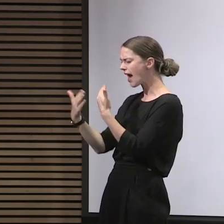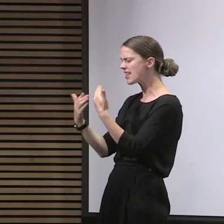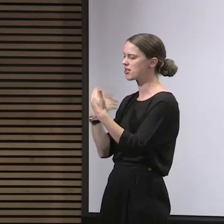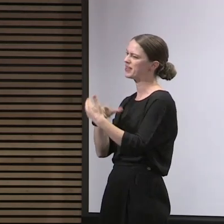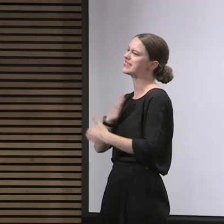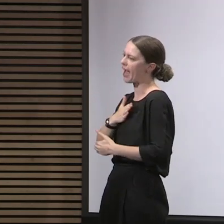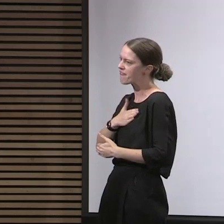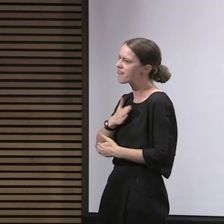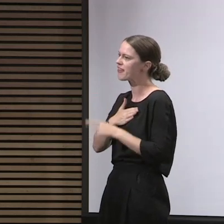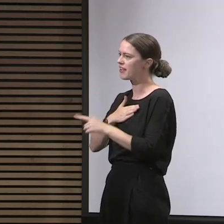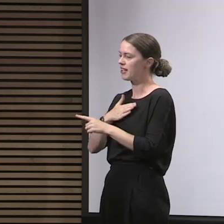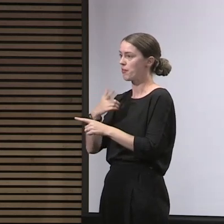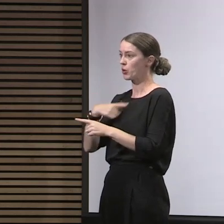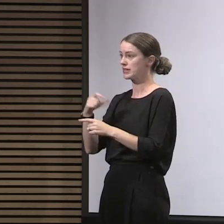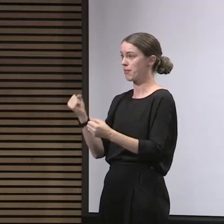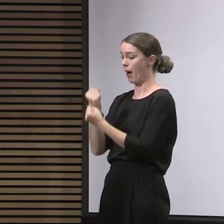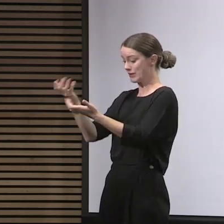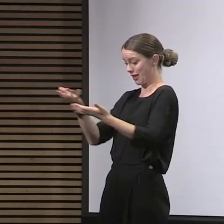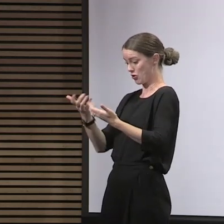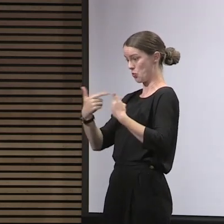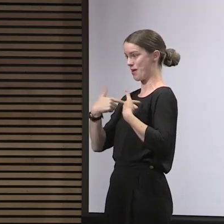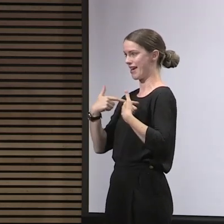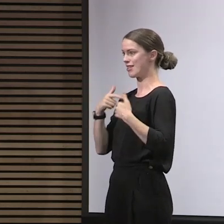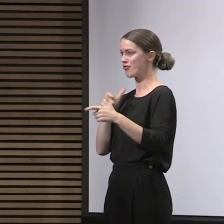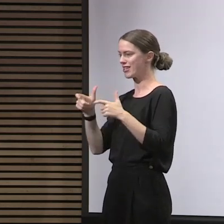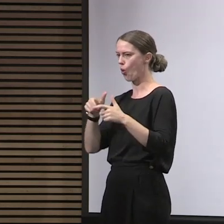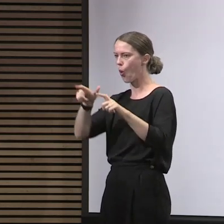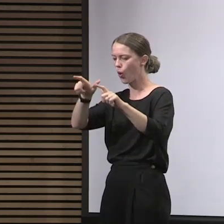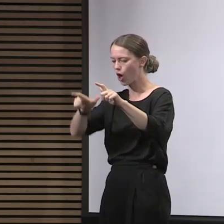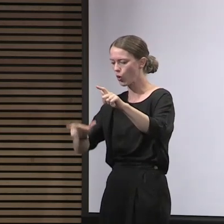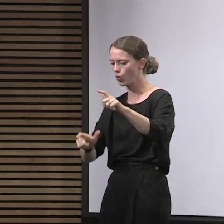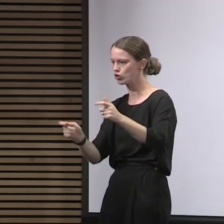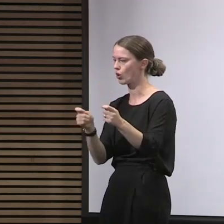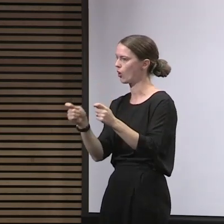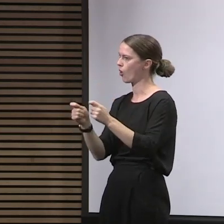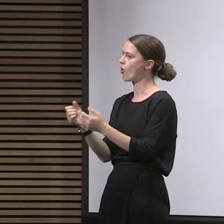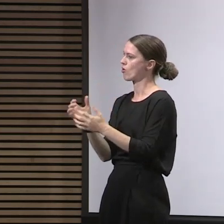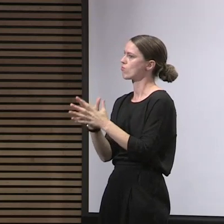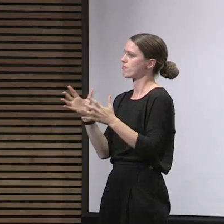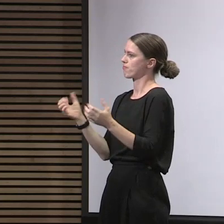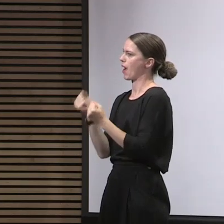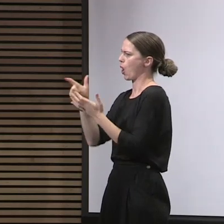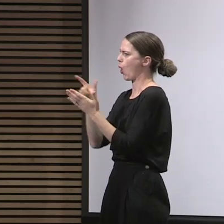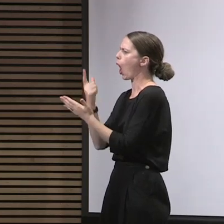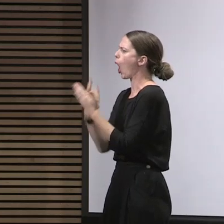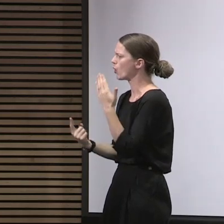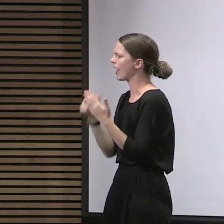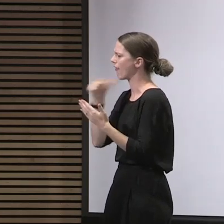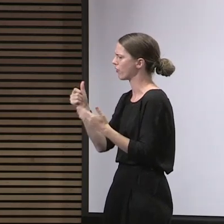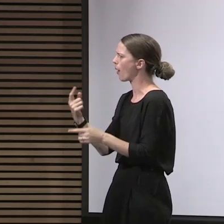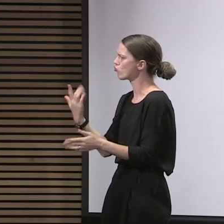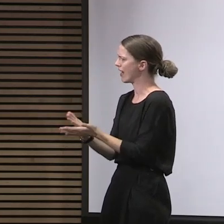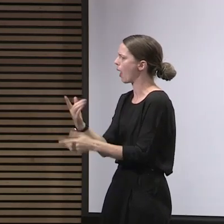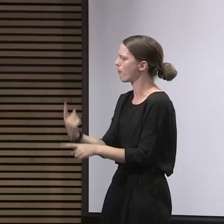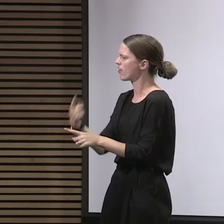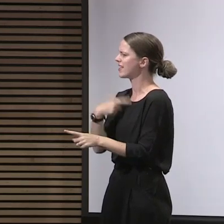as the powers made available to me as Director and to local controllers are far-reaching and are only needed when we're dealing with an